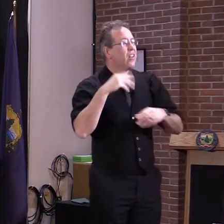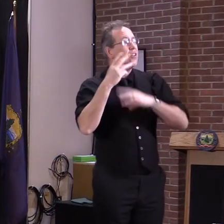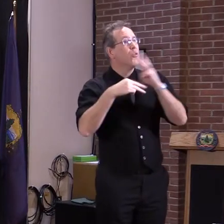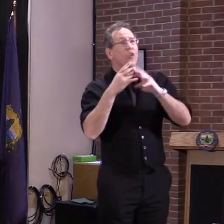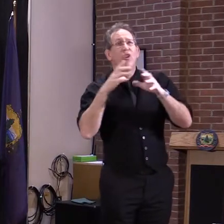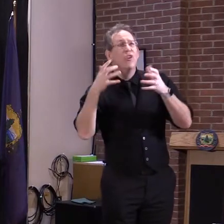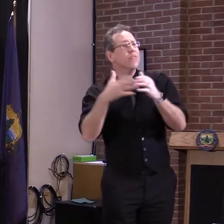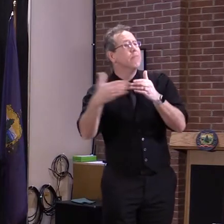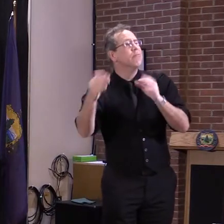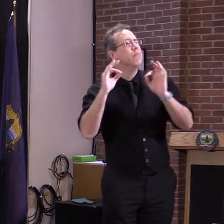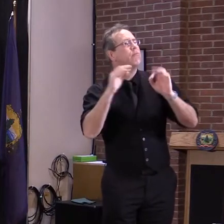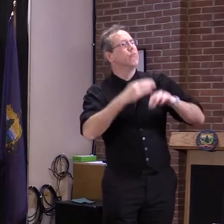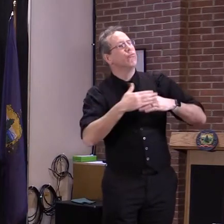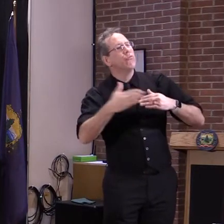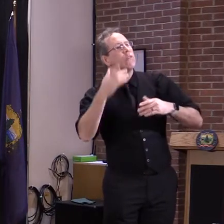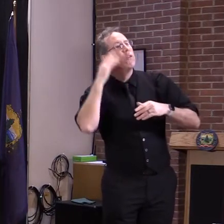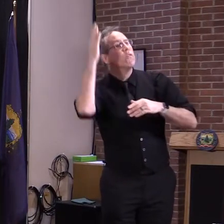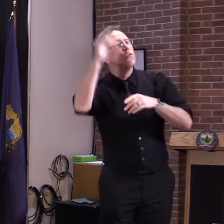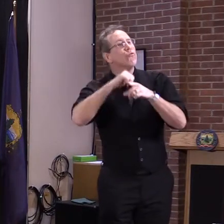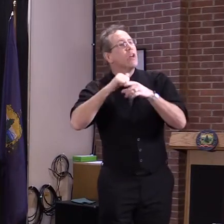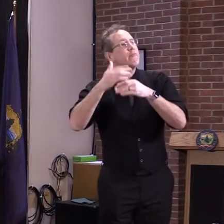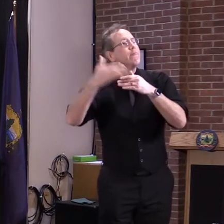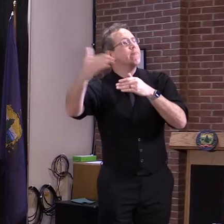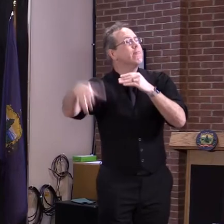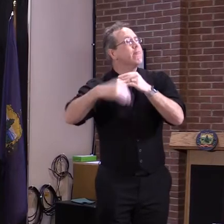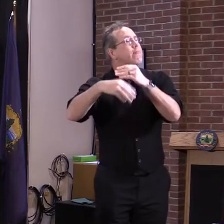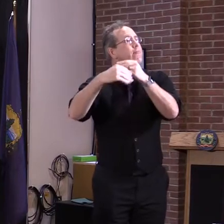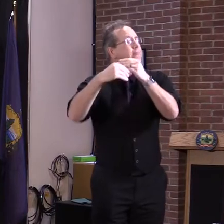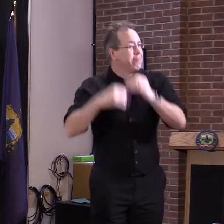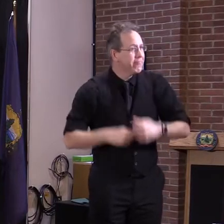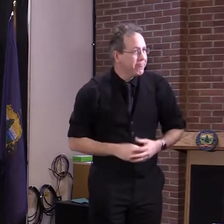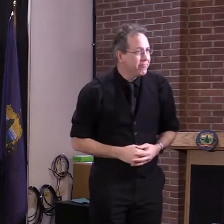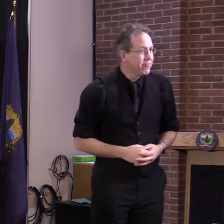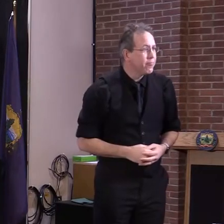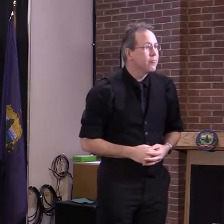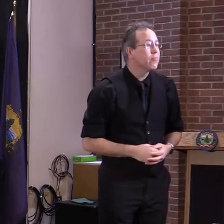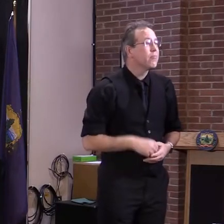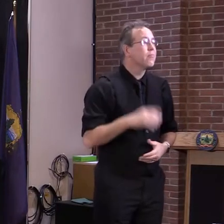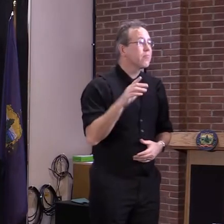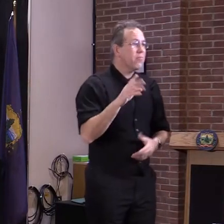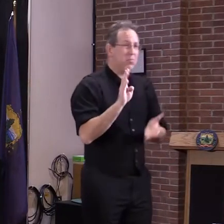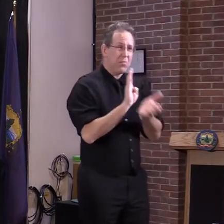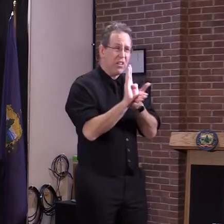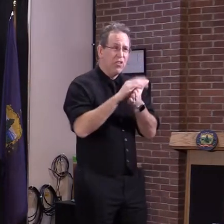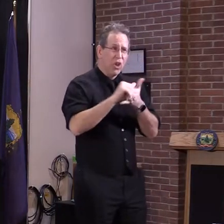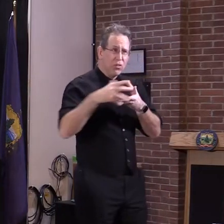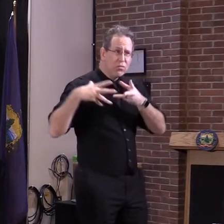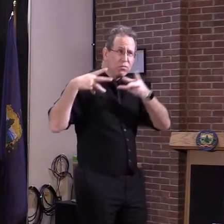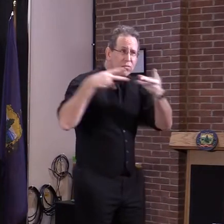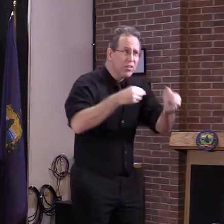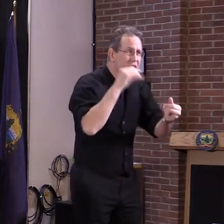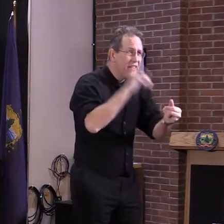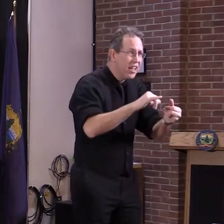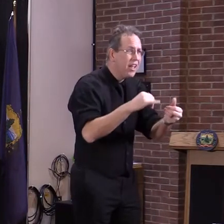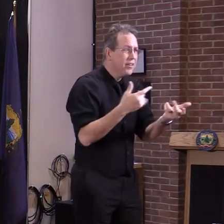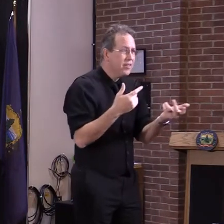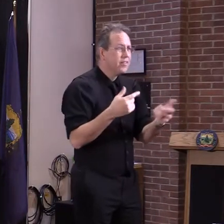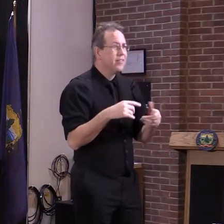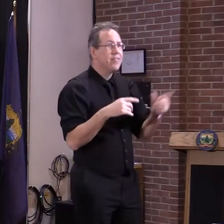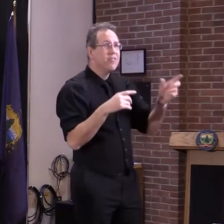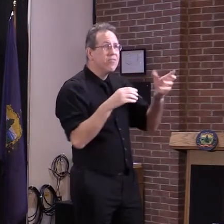come. As we spend billions in ARPA funding, in addition to all the money from the bipartisan infrastructure